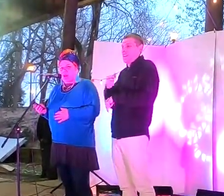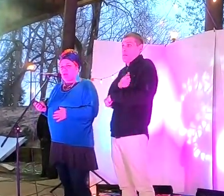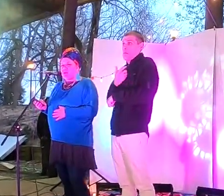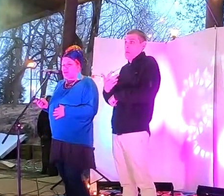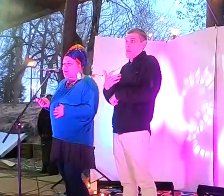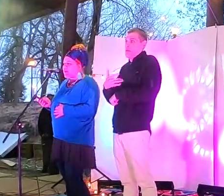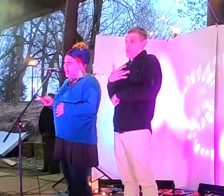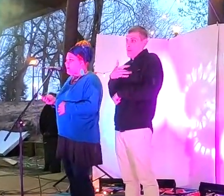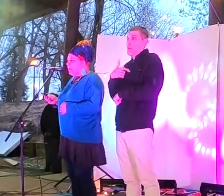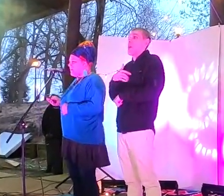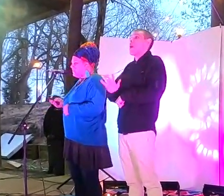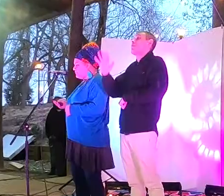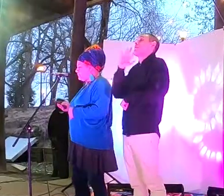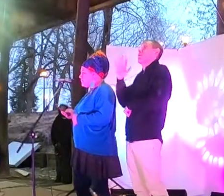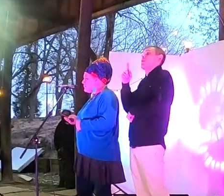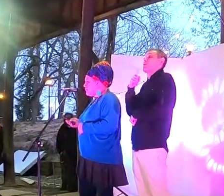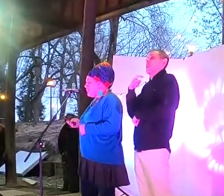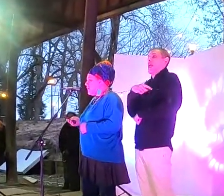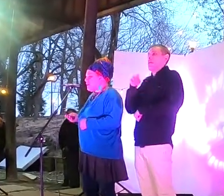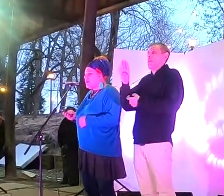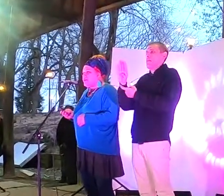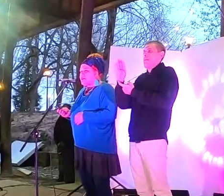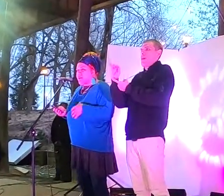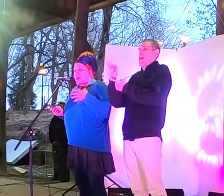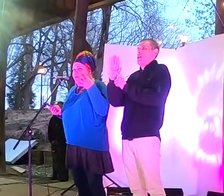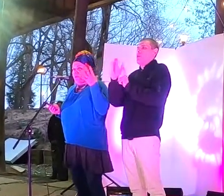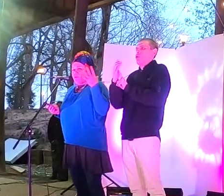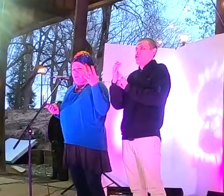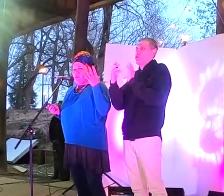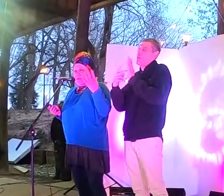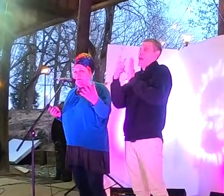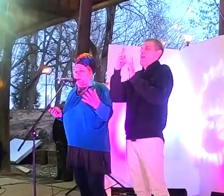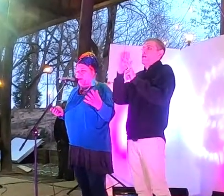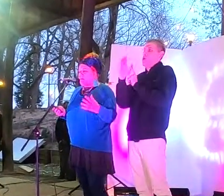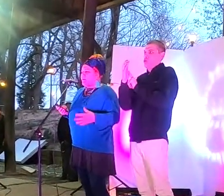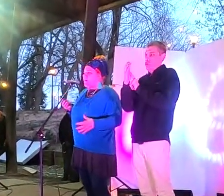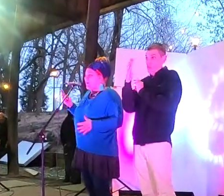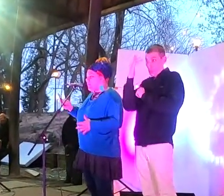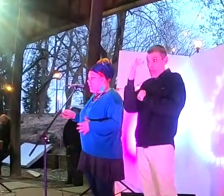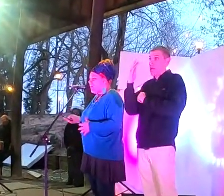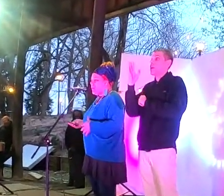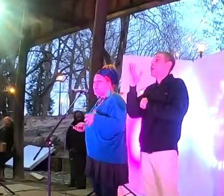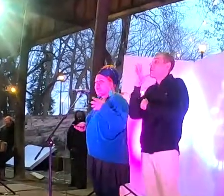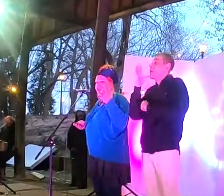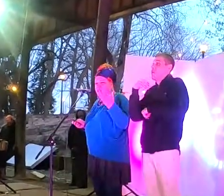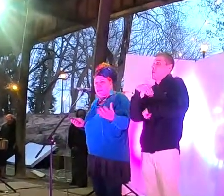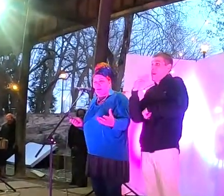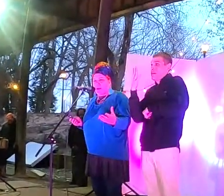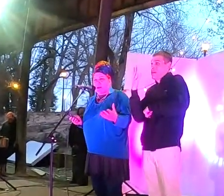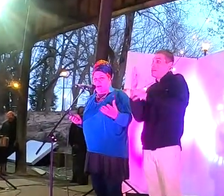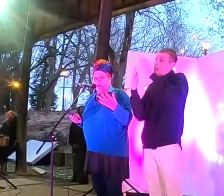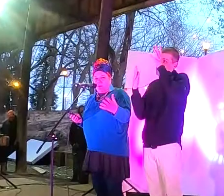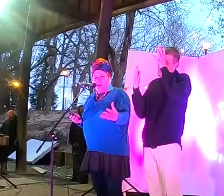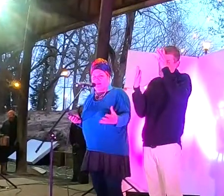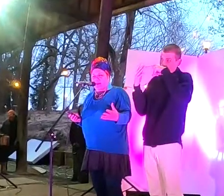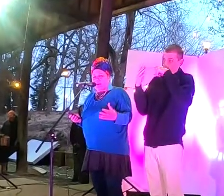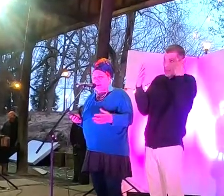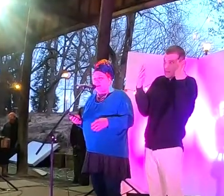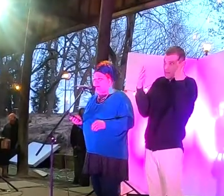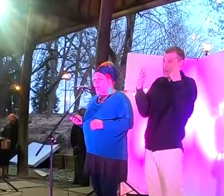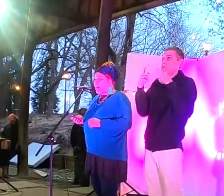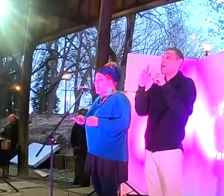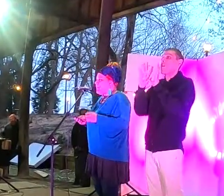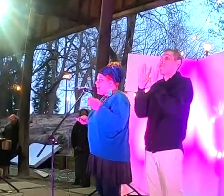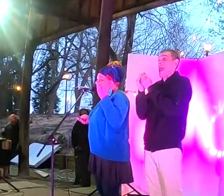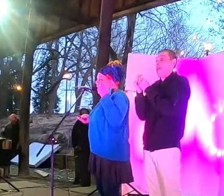as a bicultural Black woman. So I have a white mom and a Black father, and I was raised in my all-white